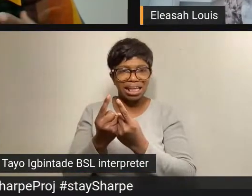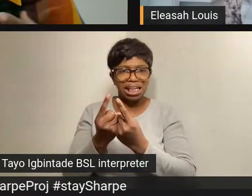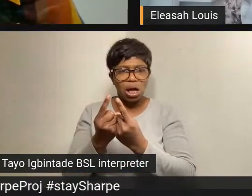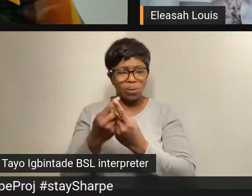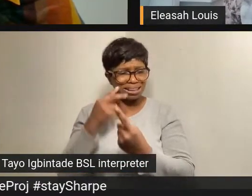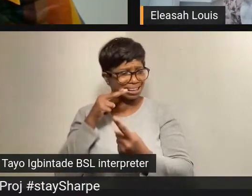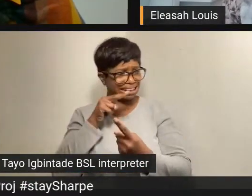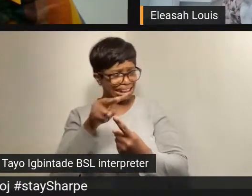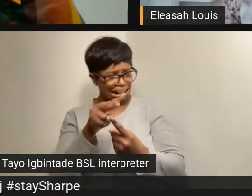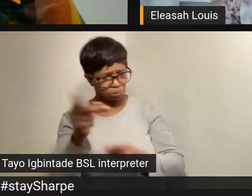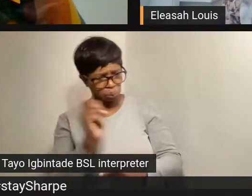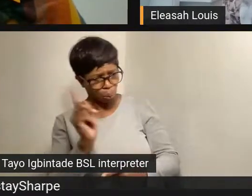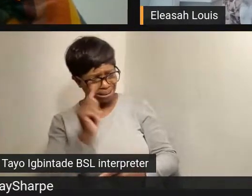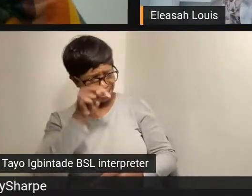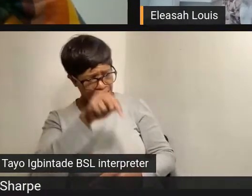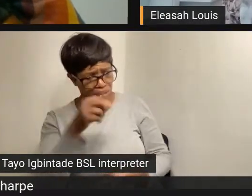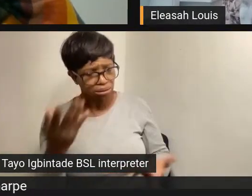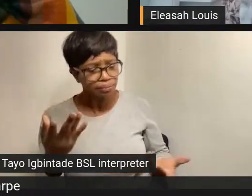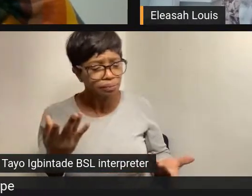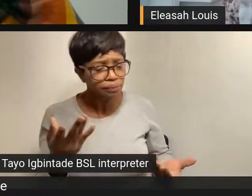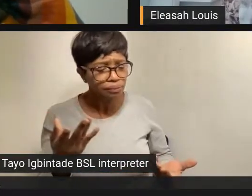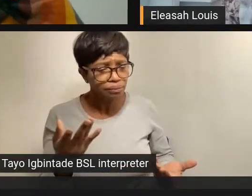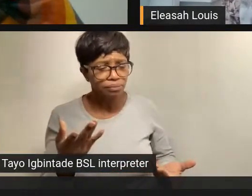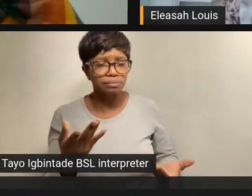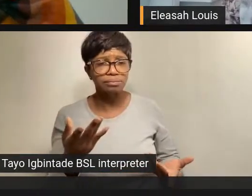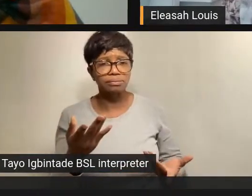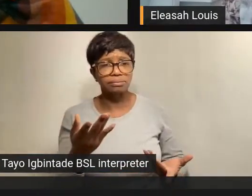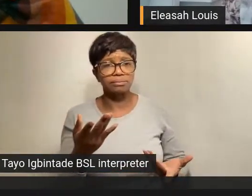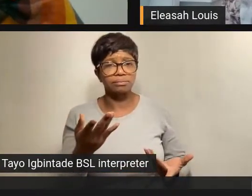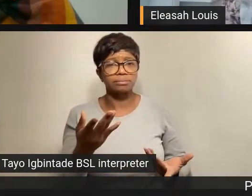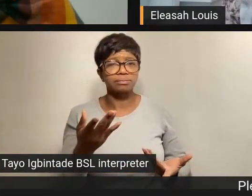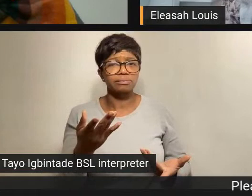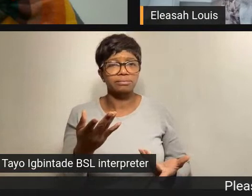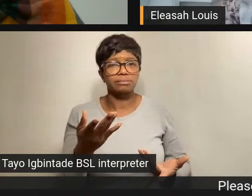looks like first. We have